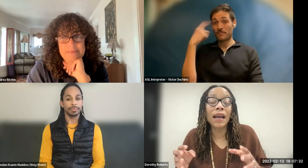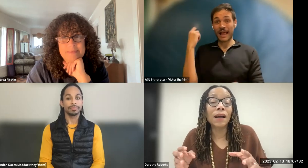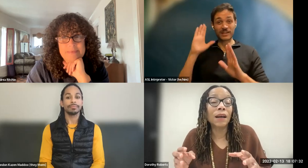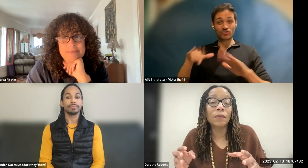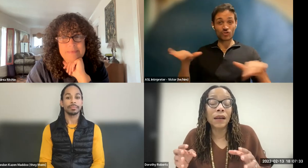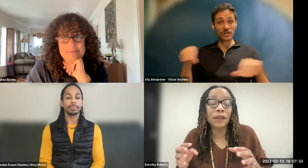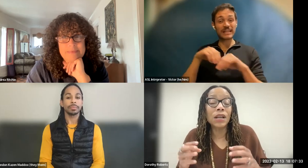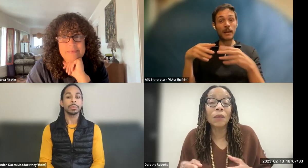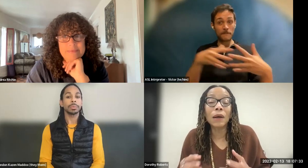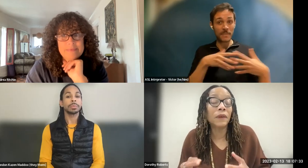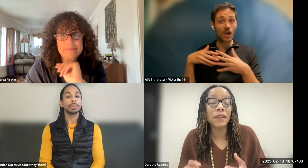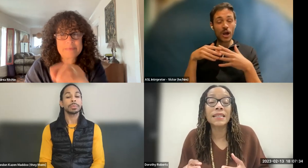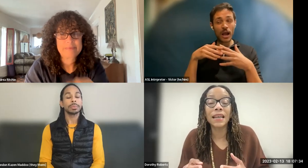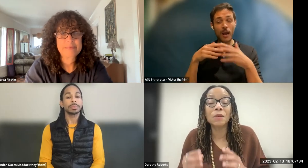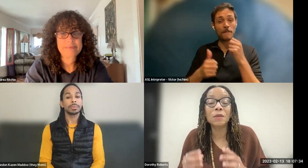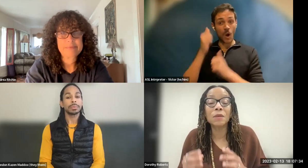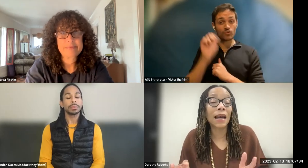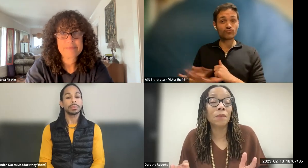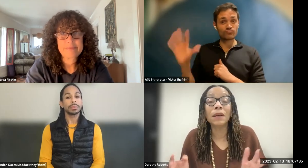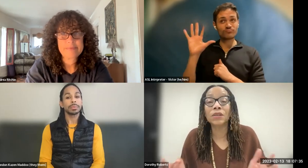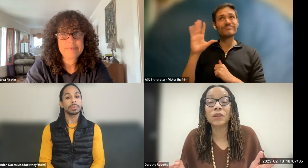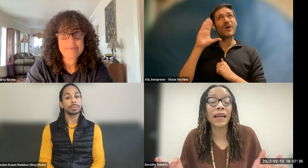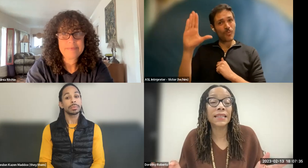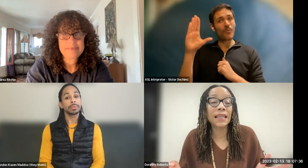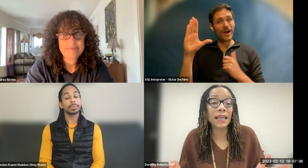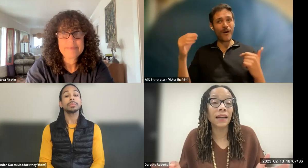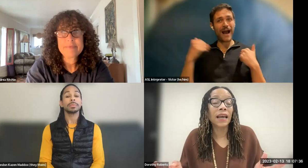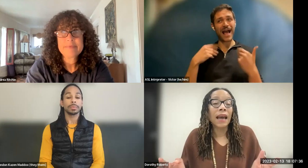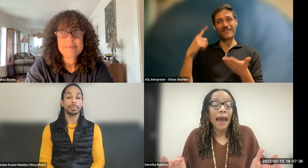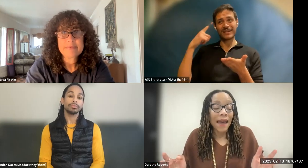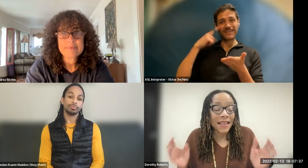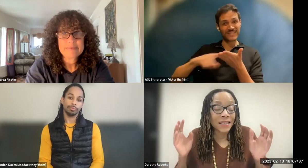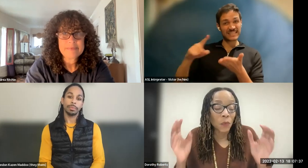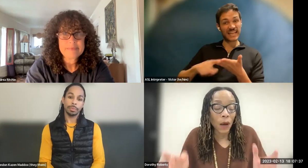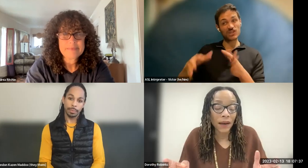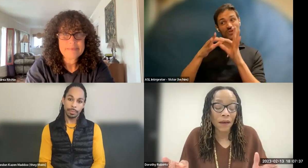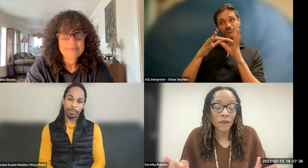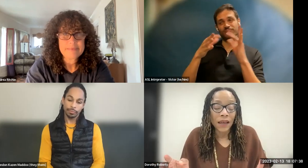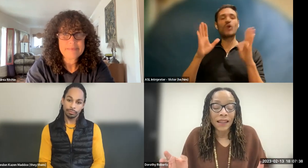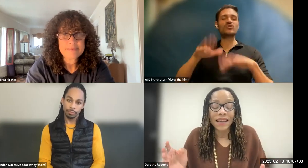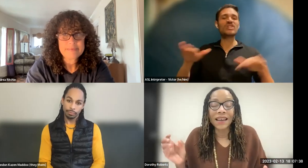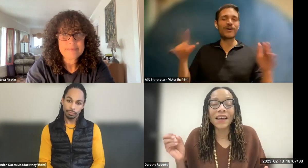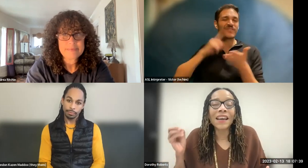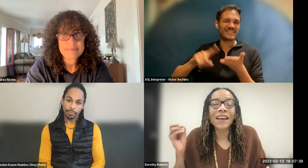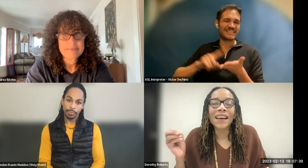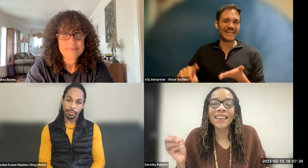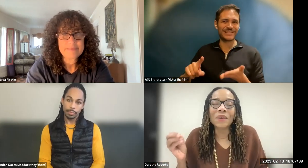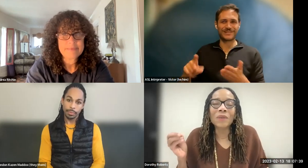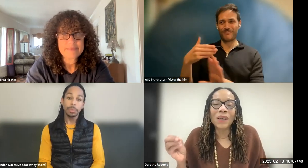a child welfare investigation by the time they turn 18. This is one of the